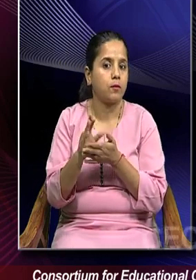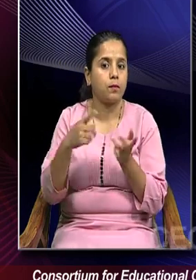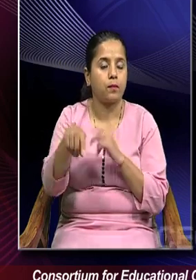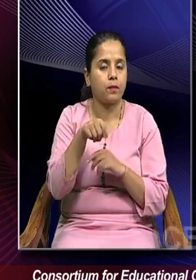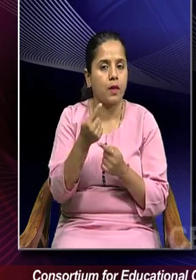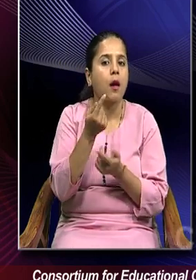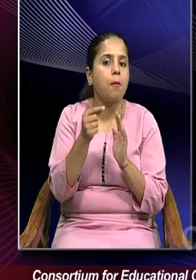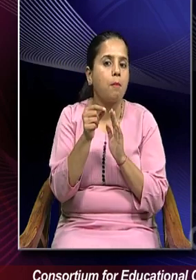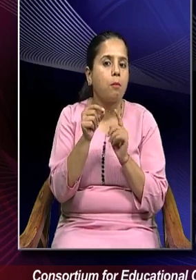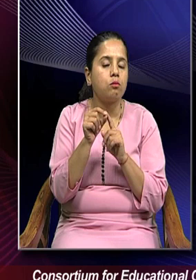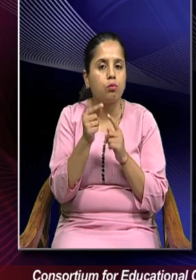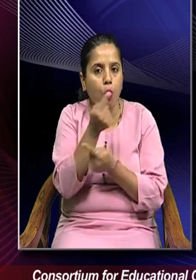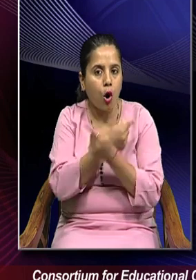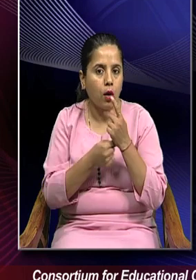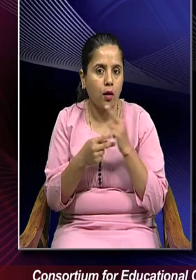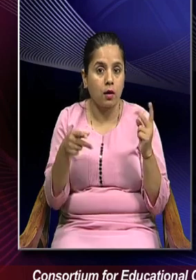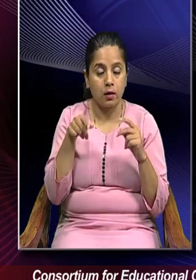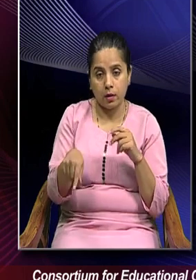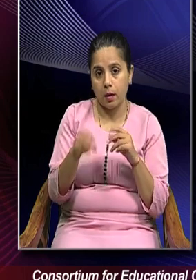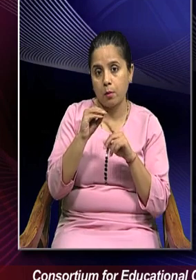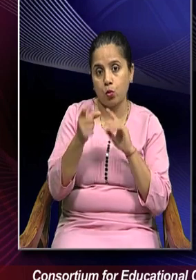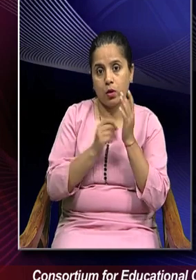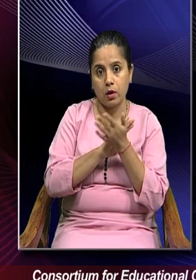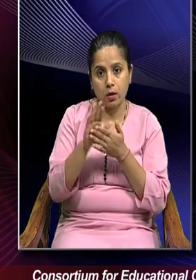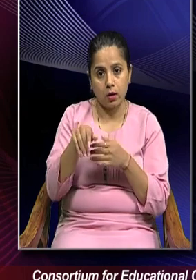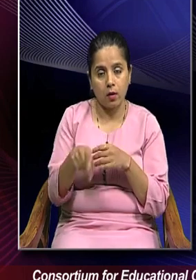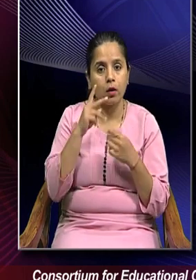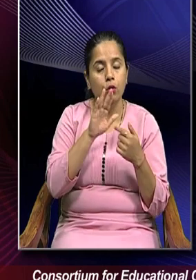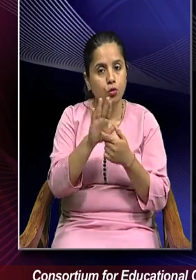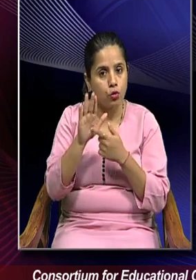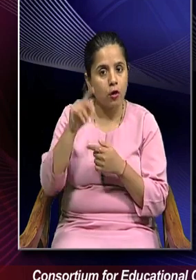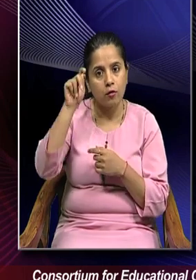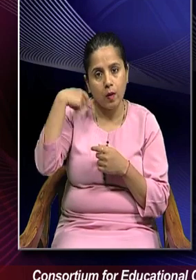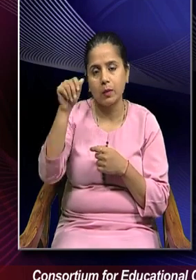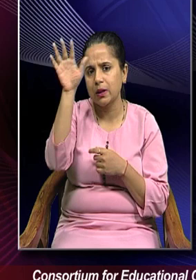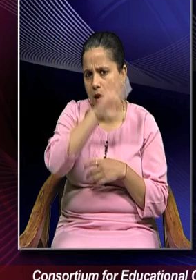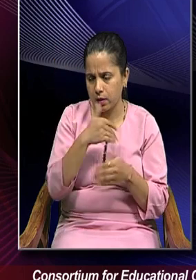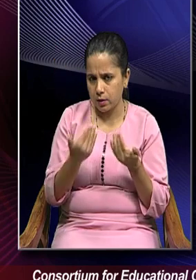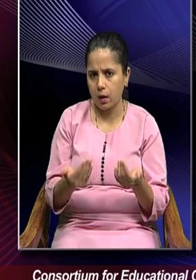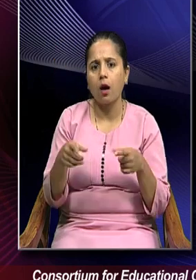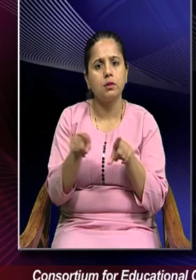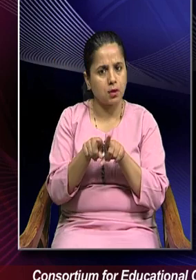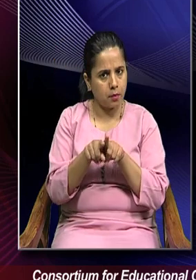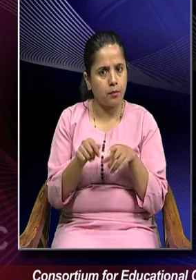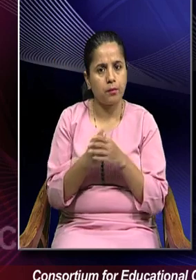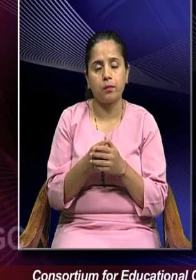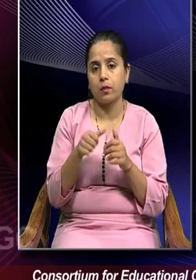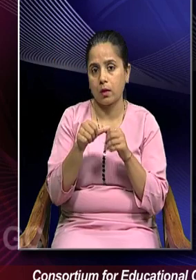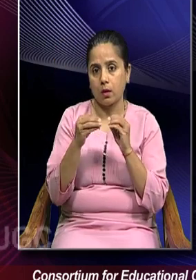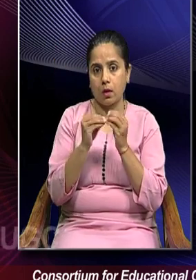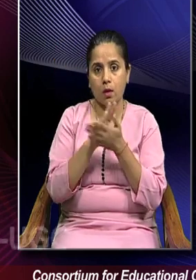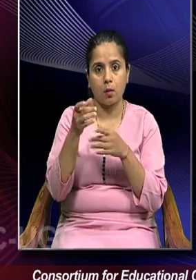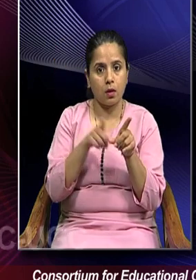of policy which was being followed by the British in terms of exhibition of films in India. And Abhyuday in a way